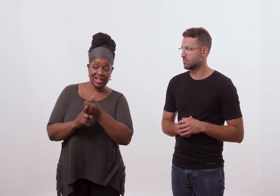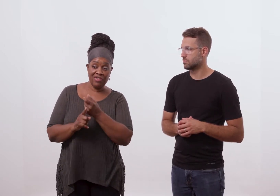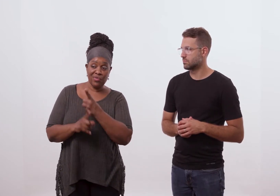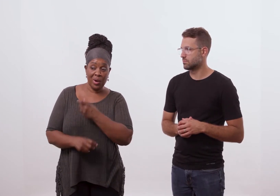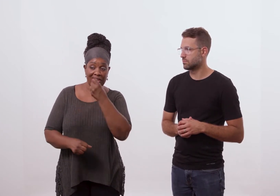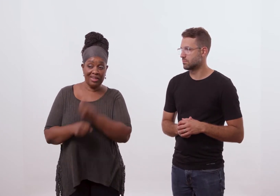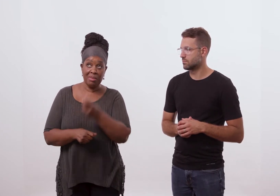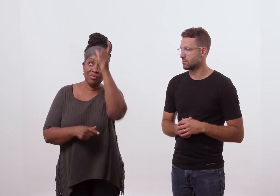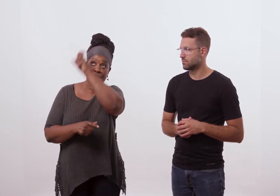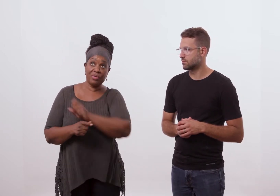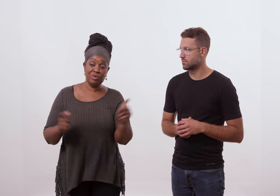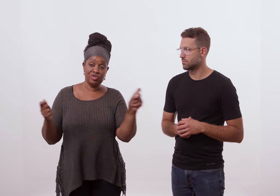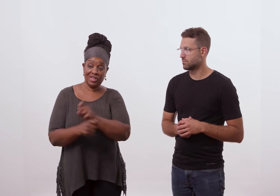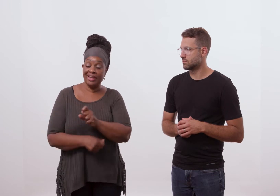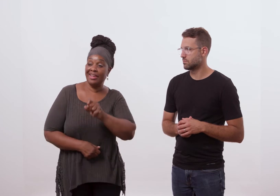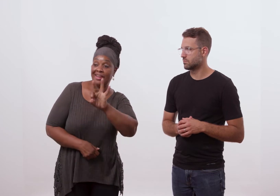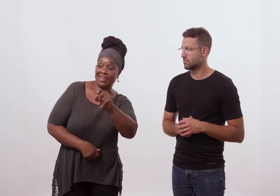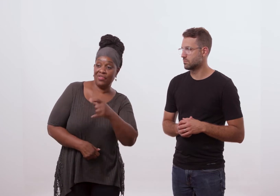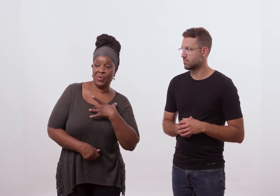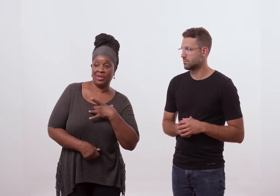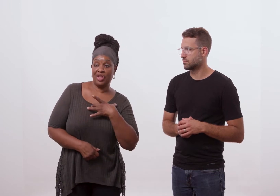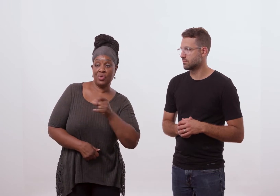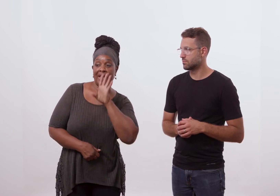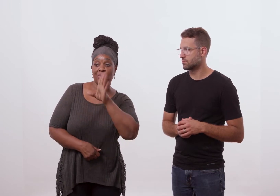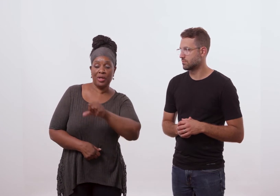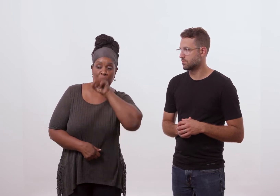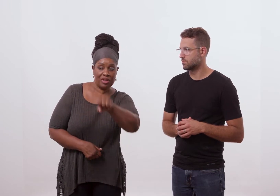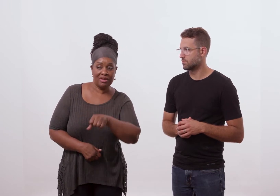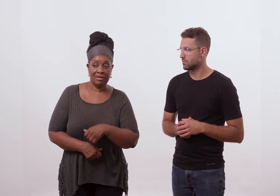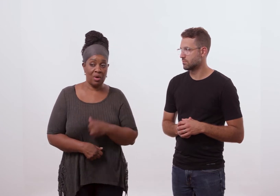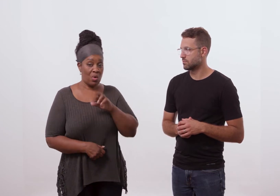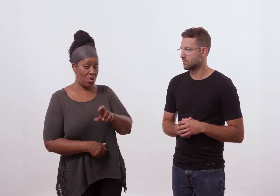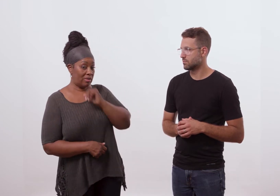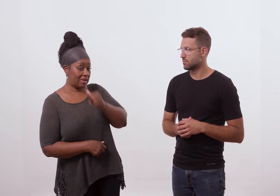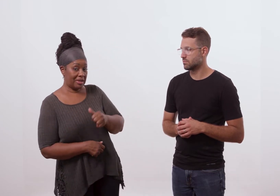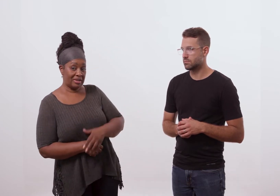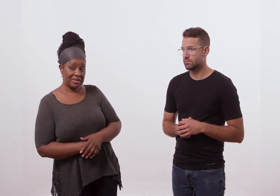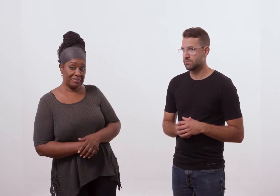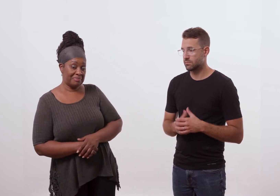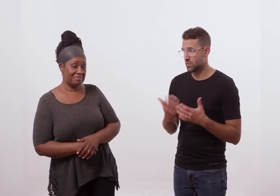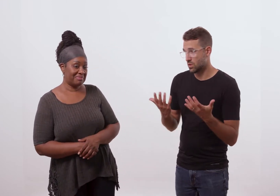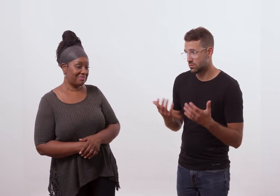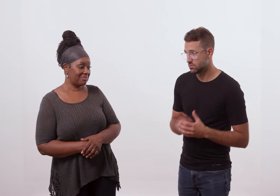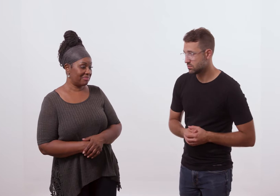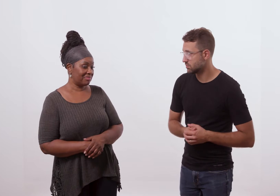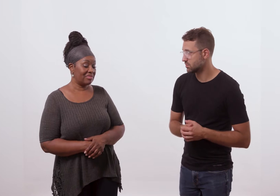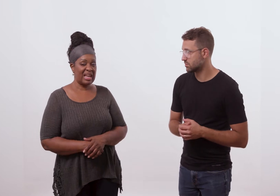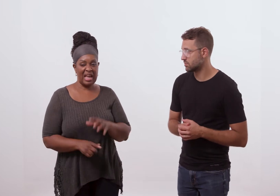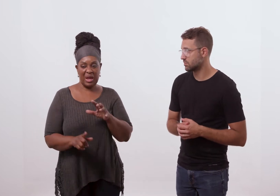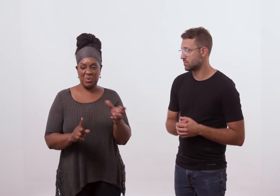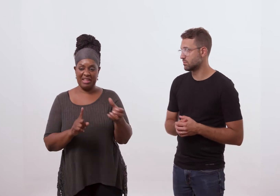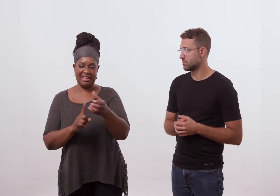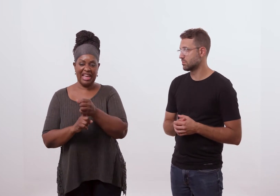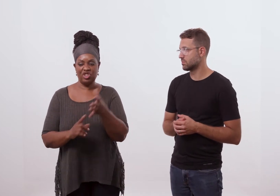greater moon is done. And you'll like it. Or what? Or I'll catch and dress you a